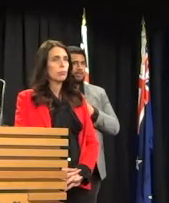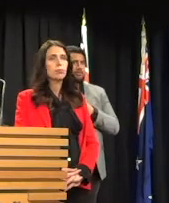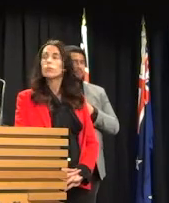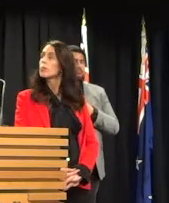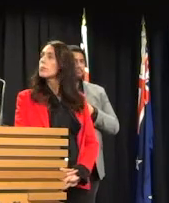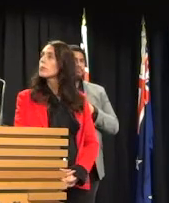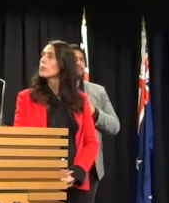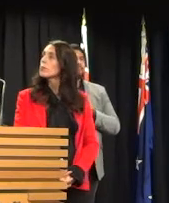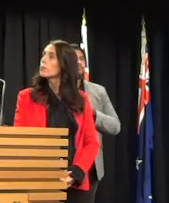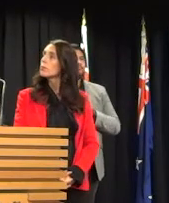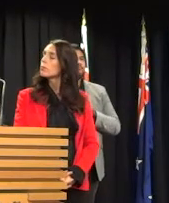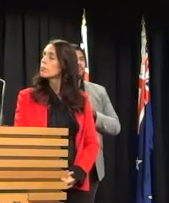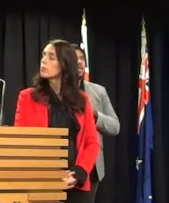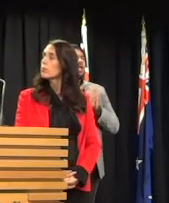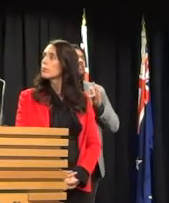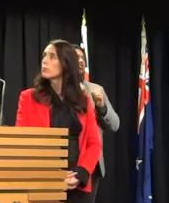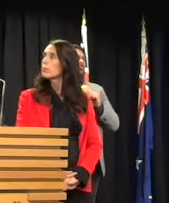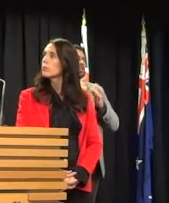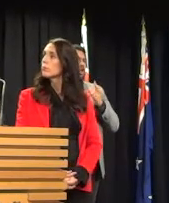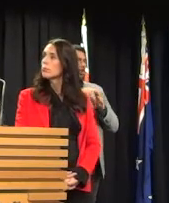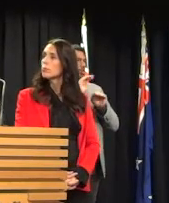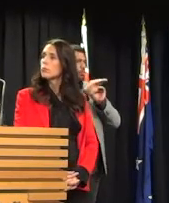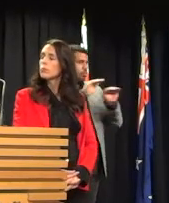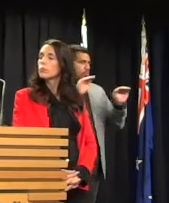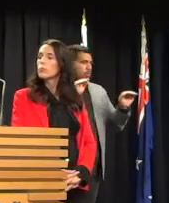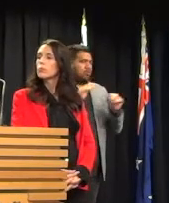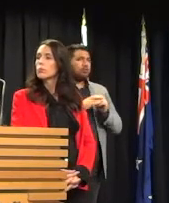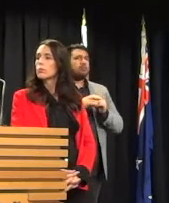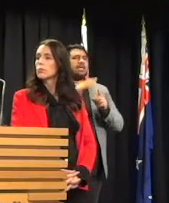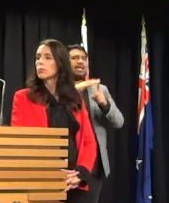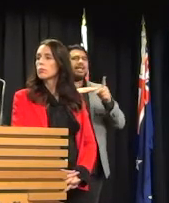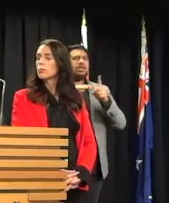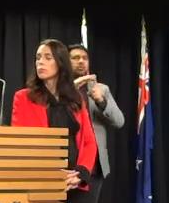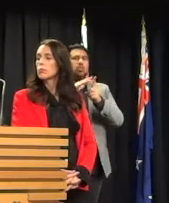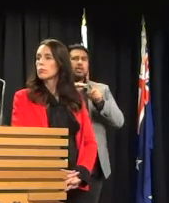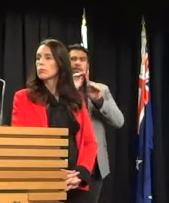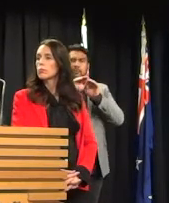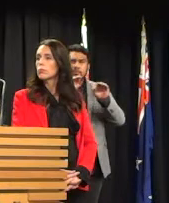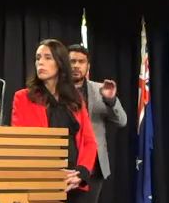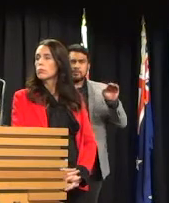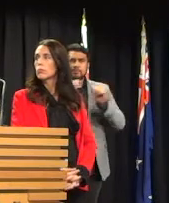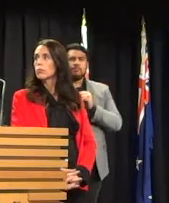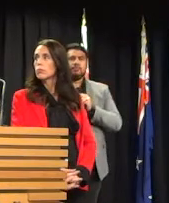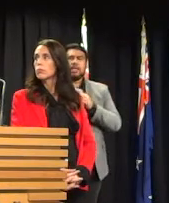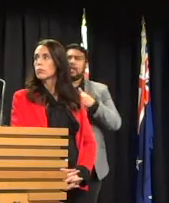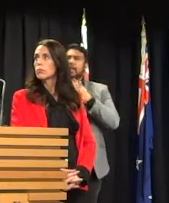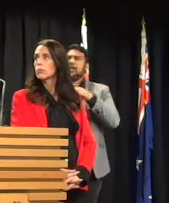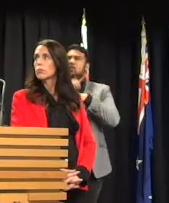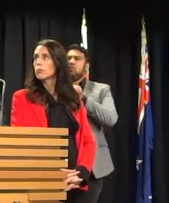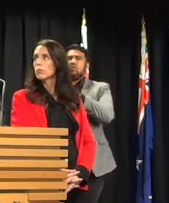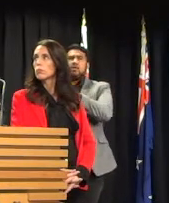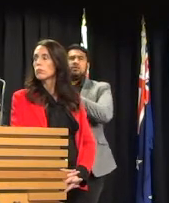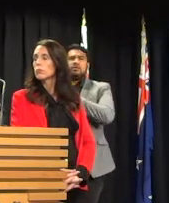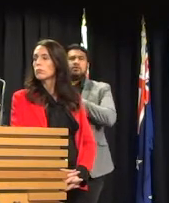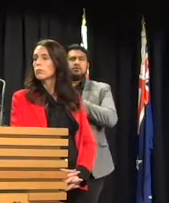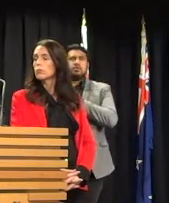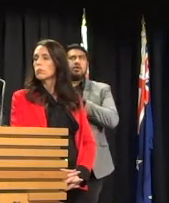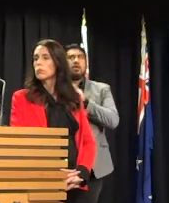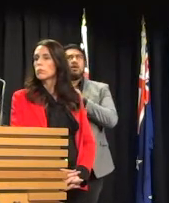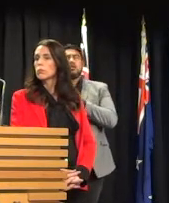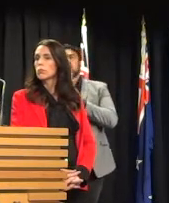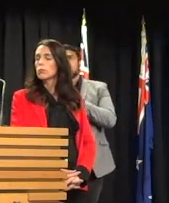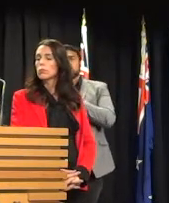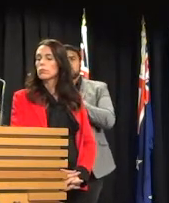will include NGOs, it will include iwi, it will include iwi organisations, it will include service